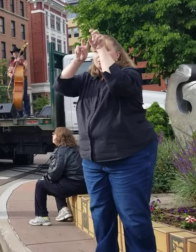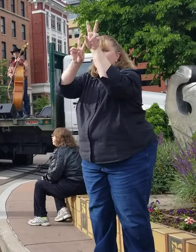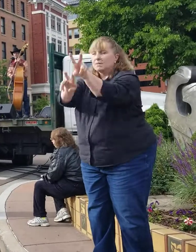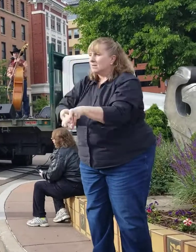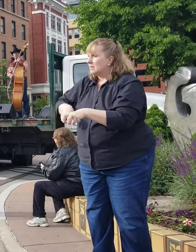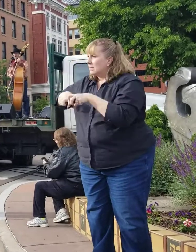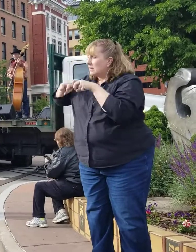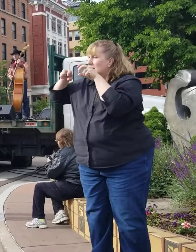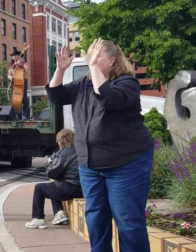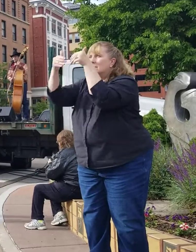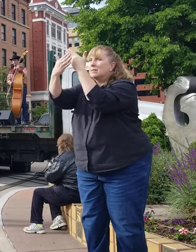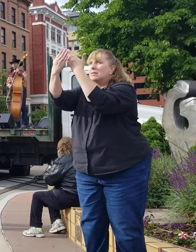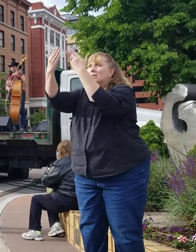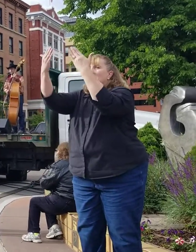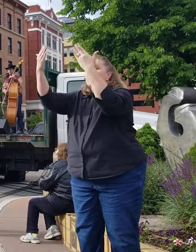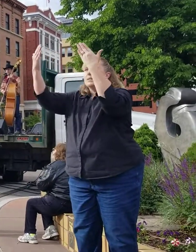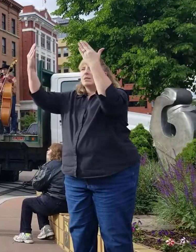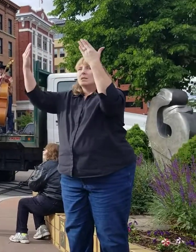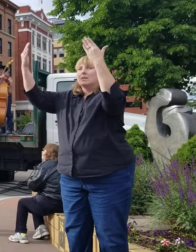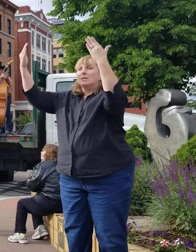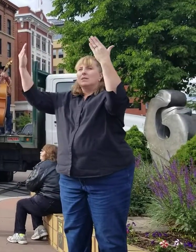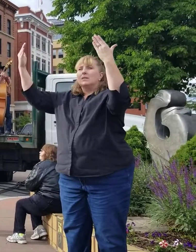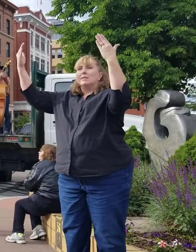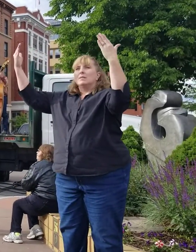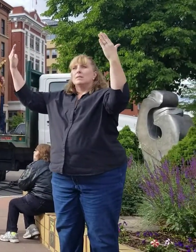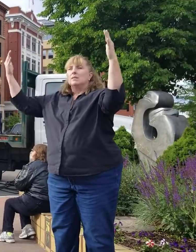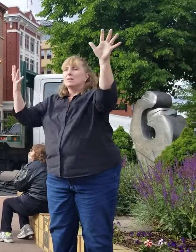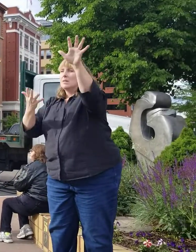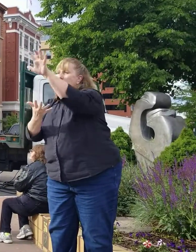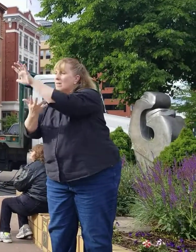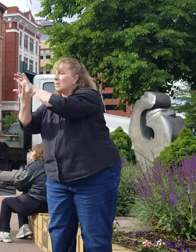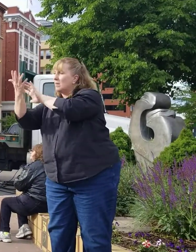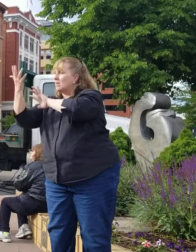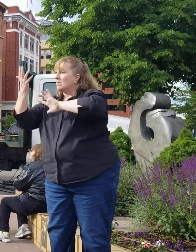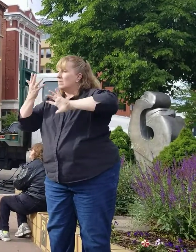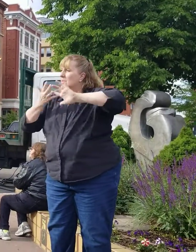end up a cloudy draw.